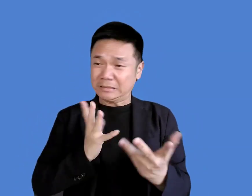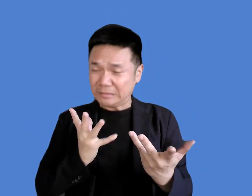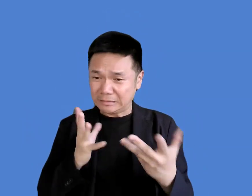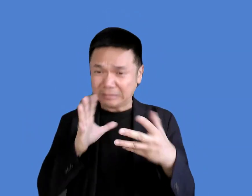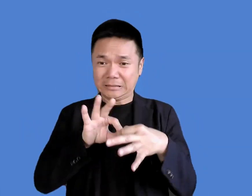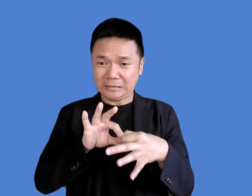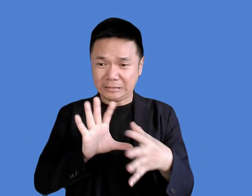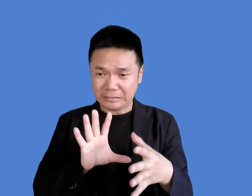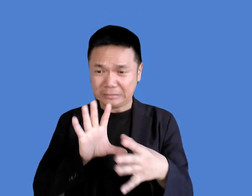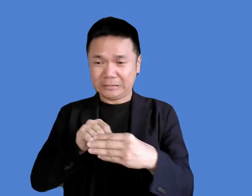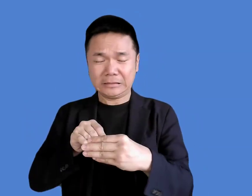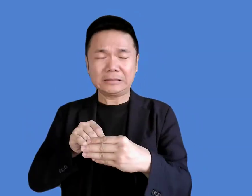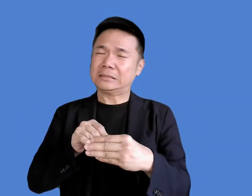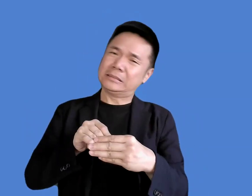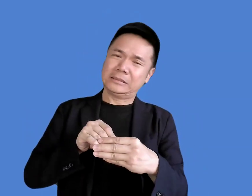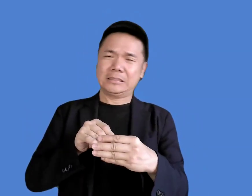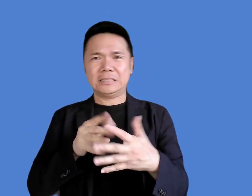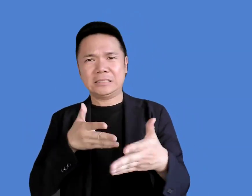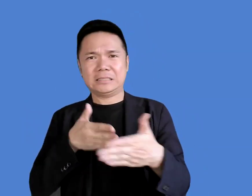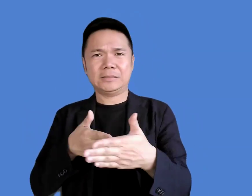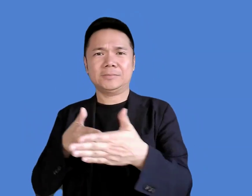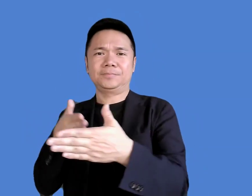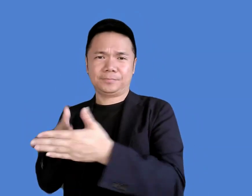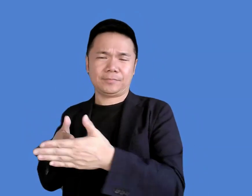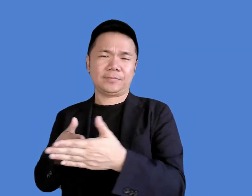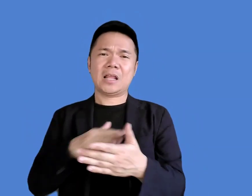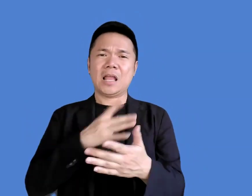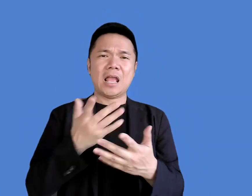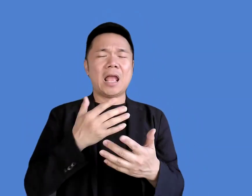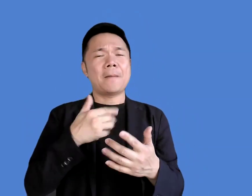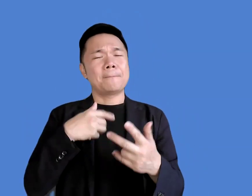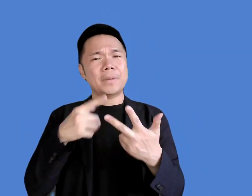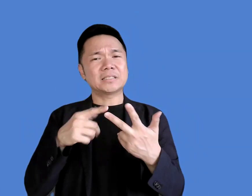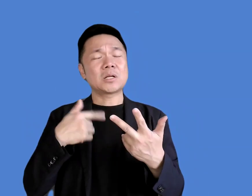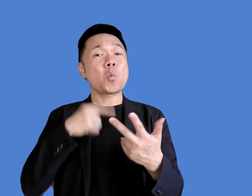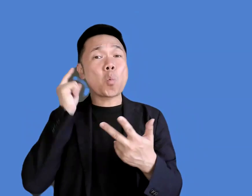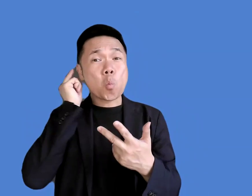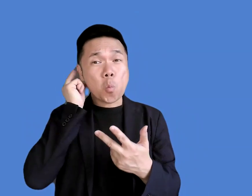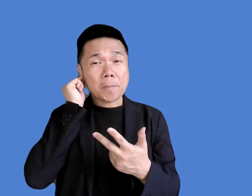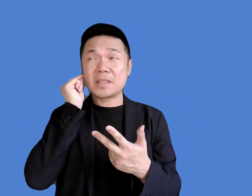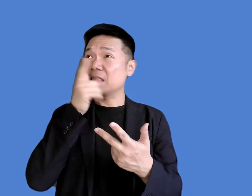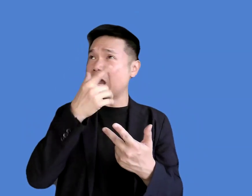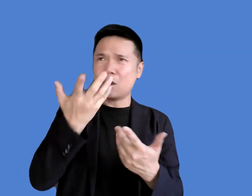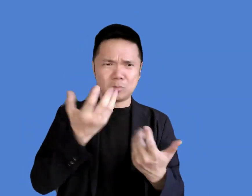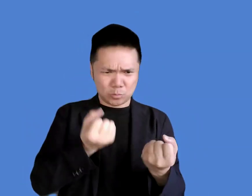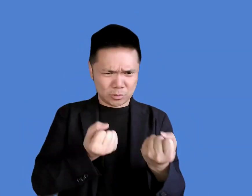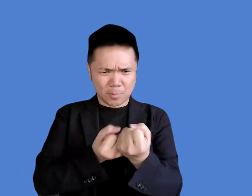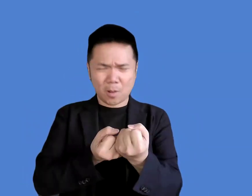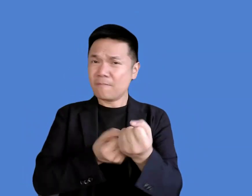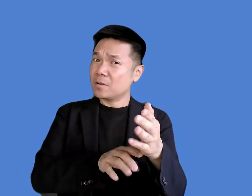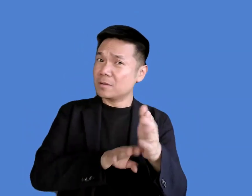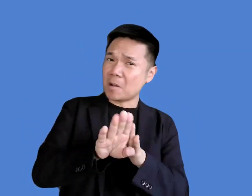and the benefits of women's economic integration to our economies and our economic